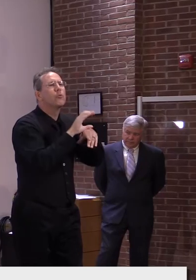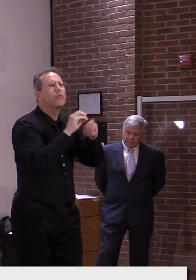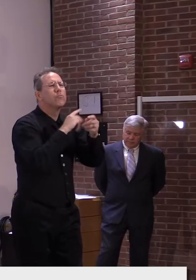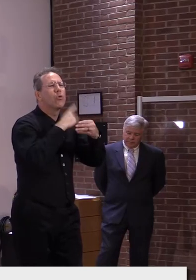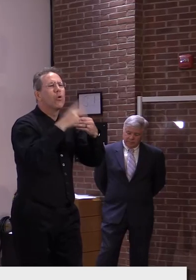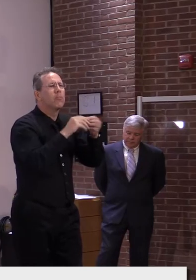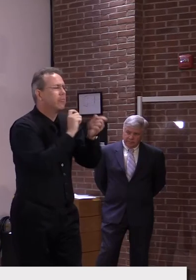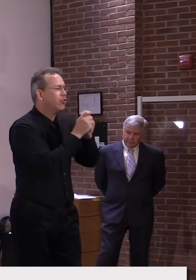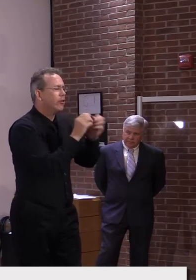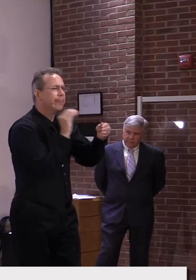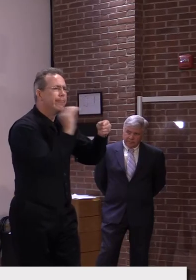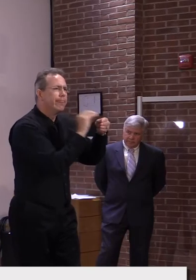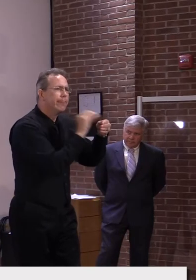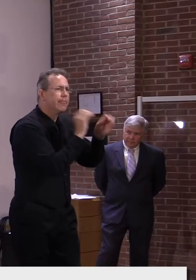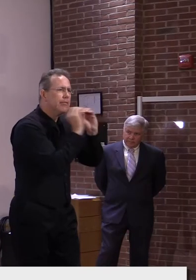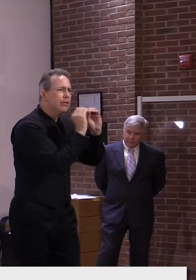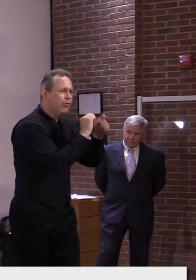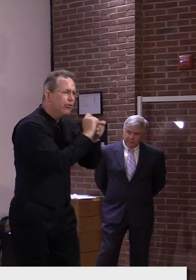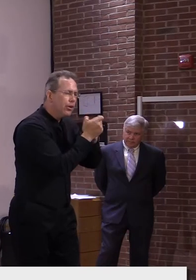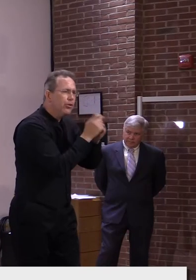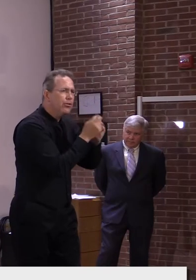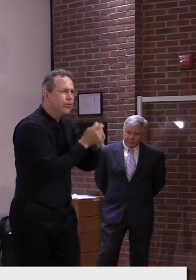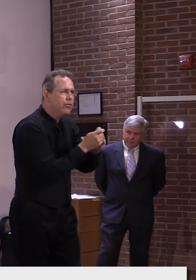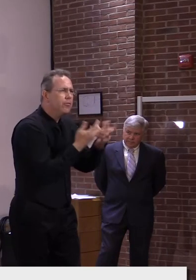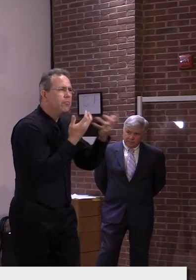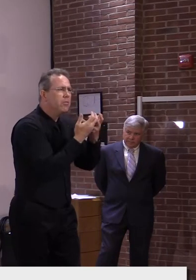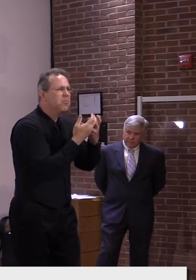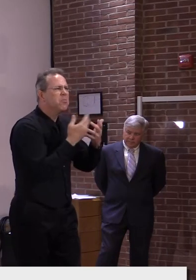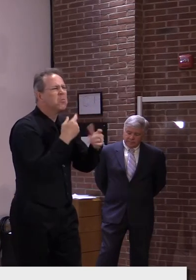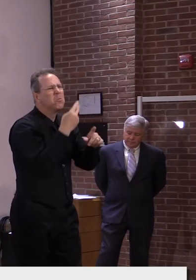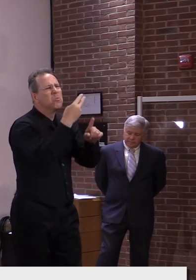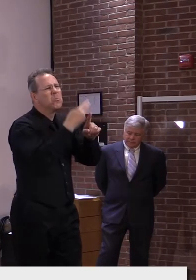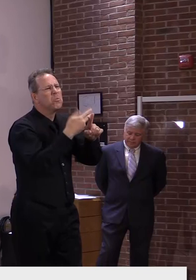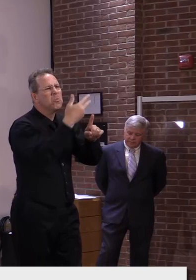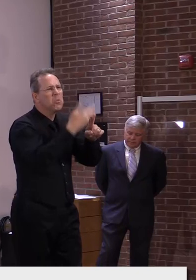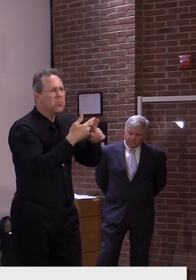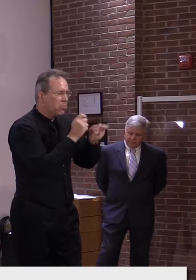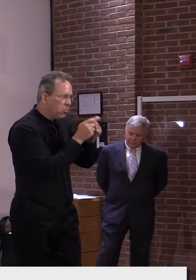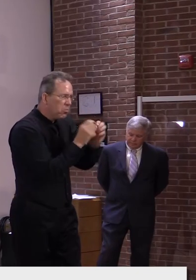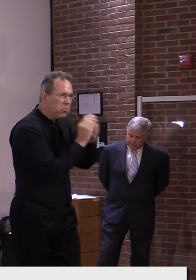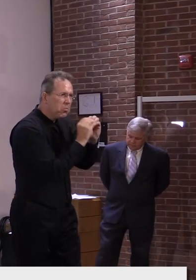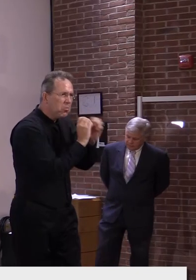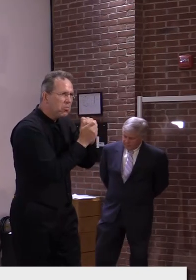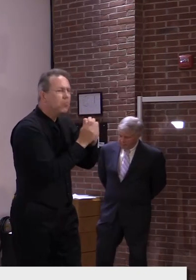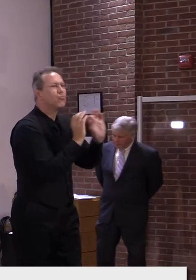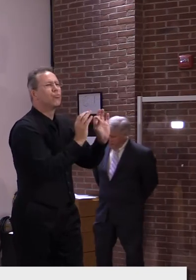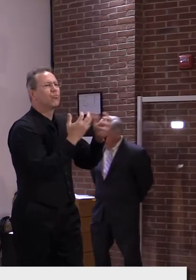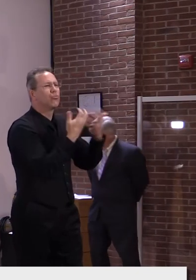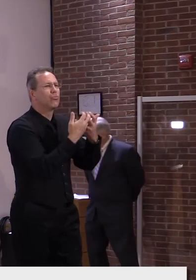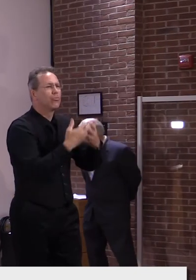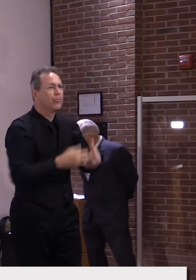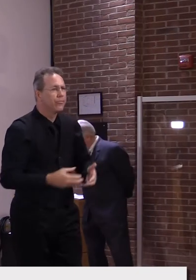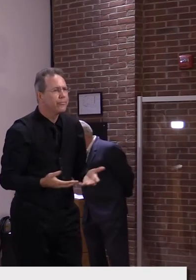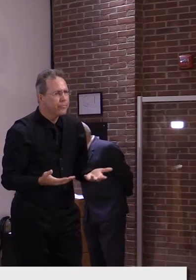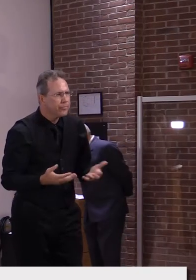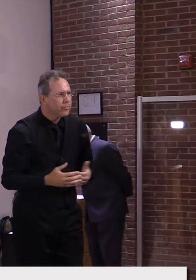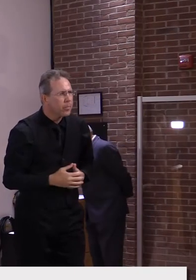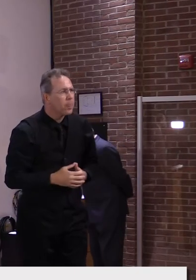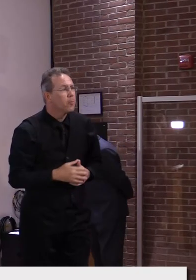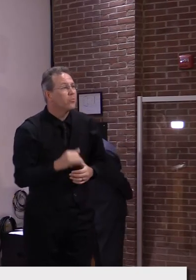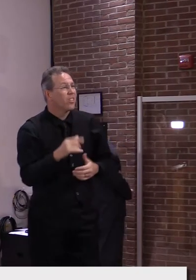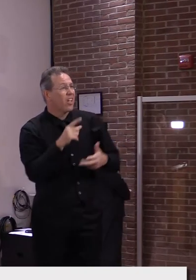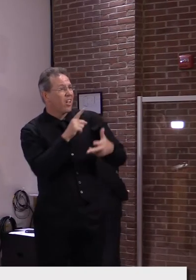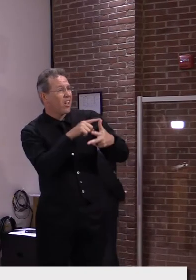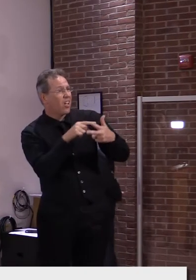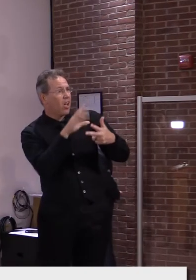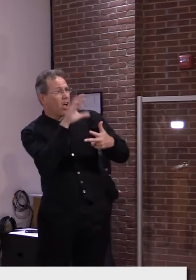went on to develop the original vaccines. So the manufacturers feel pretty agile with regard to being